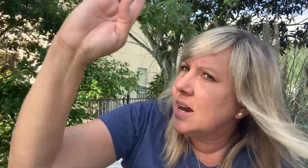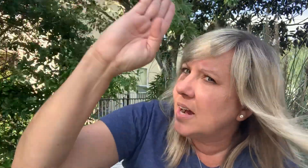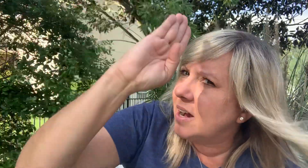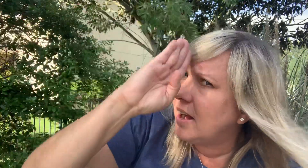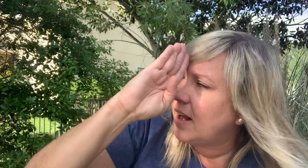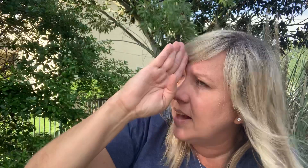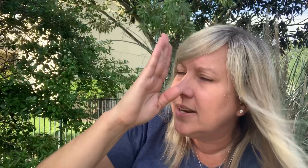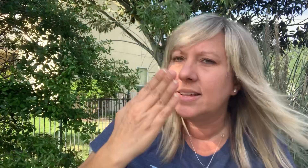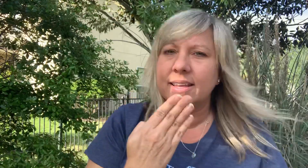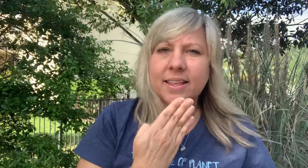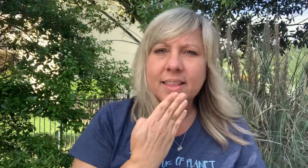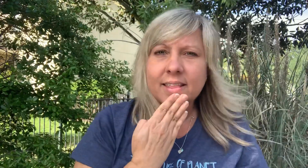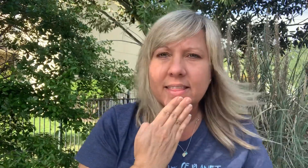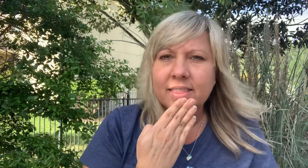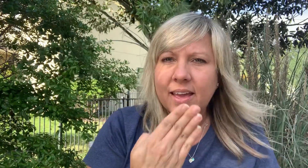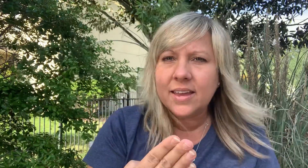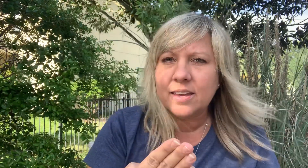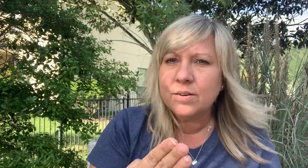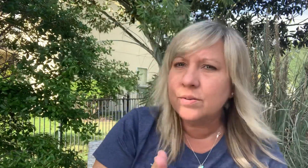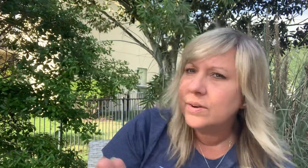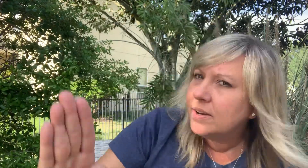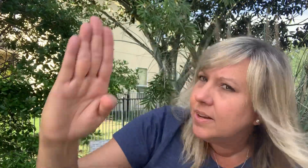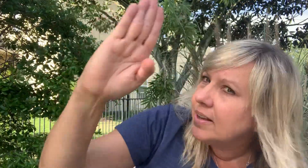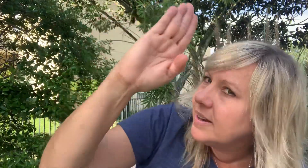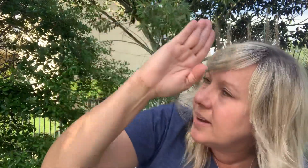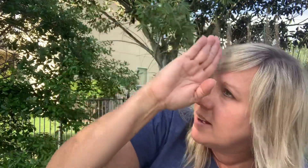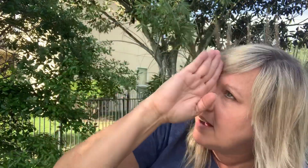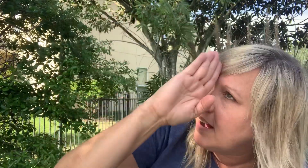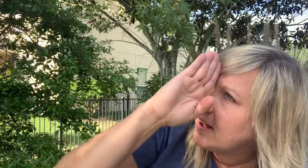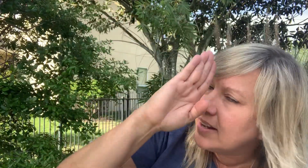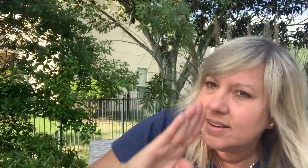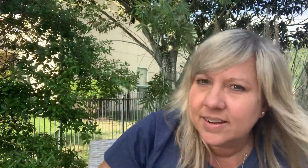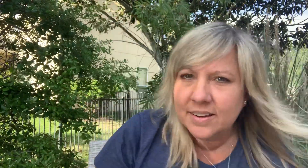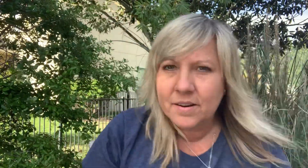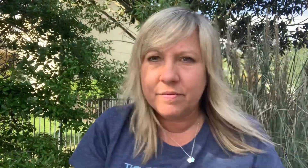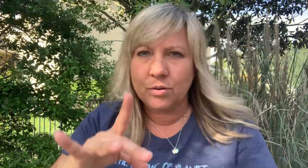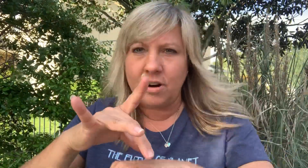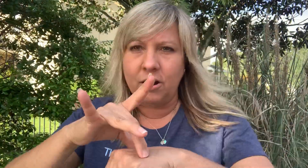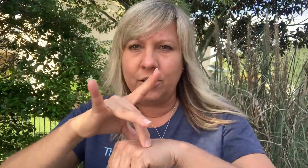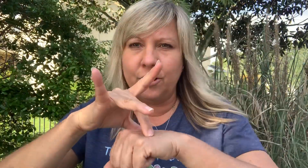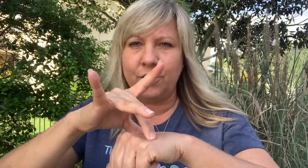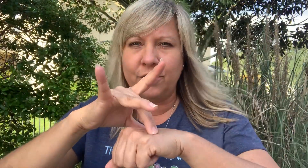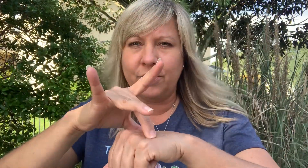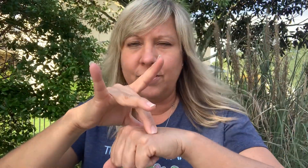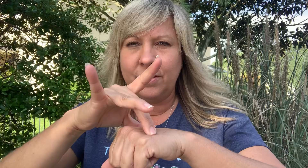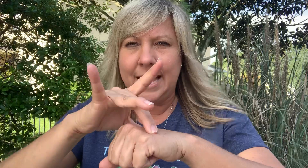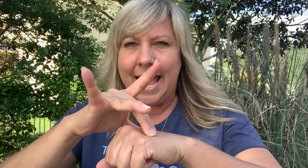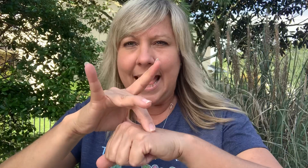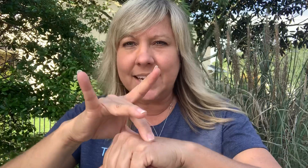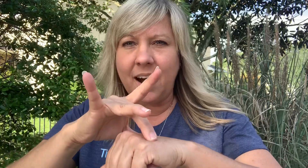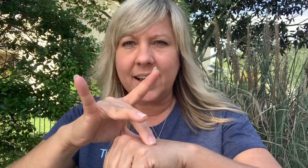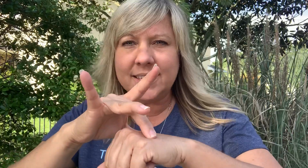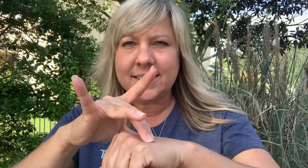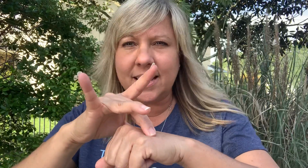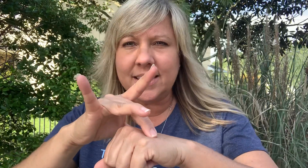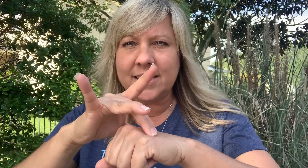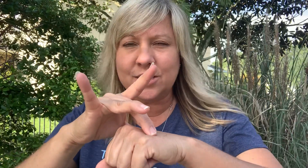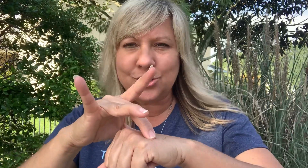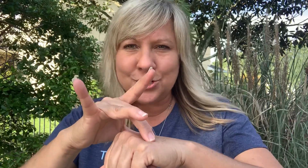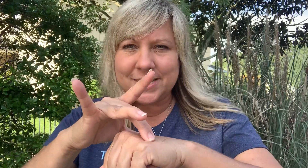God. Thank you, God, for our Earth. And God's Son is